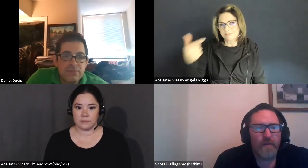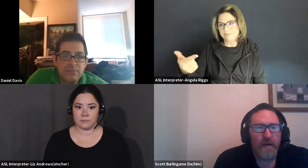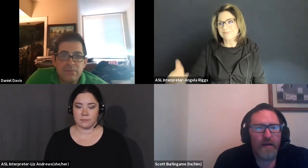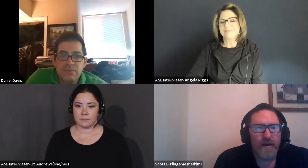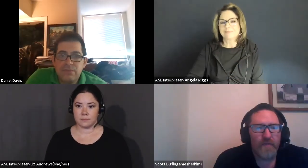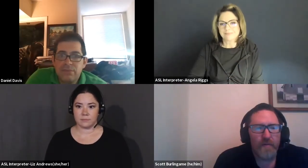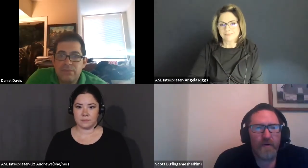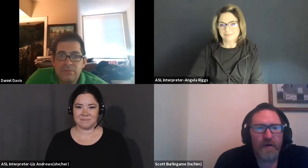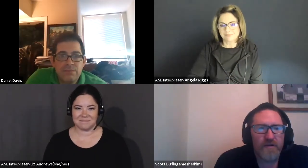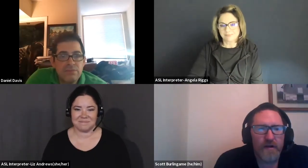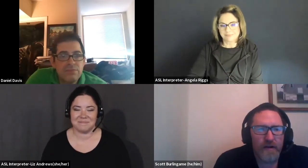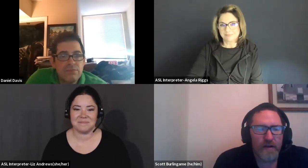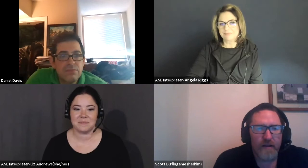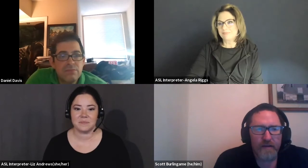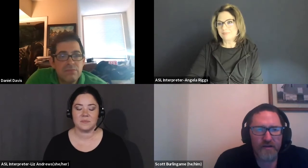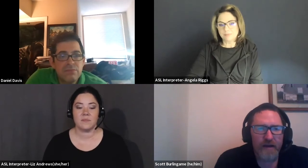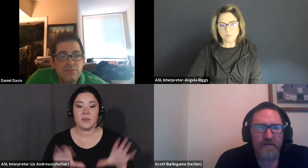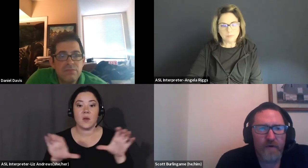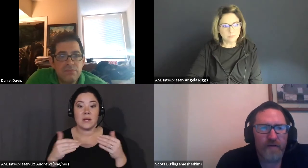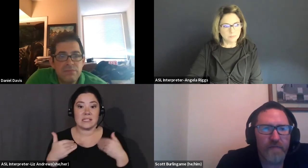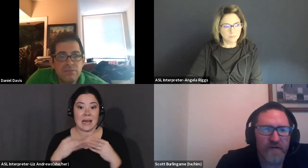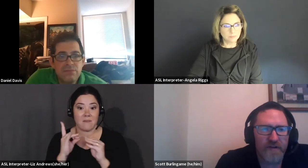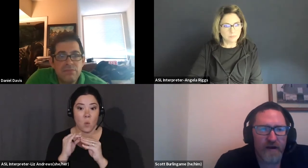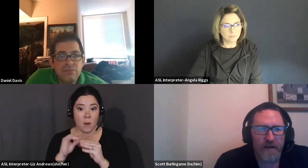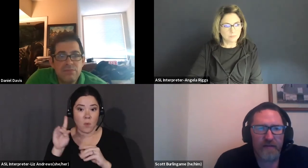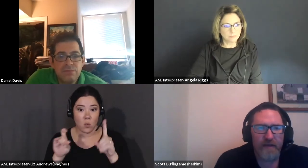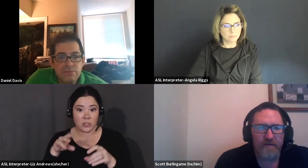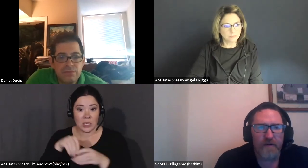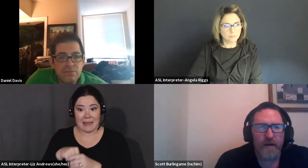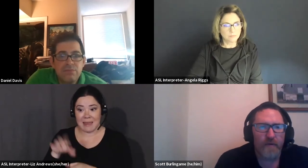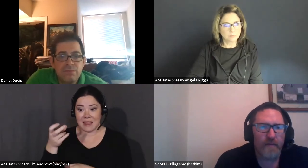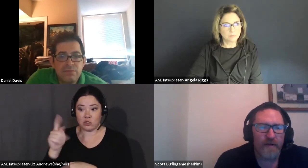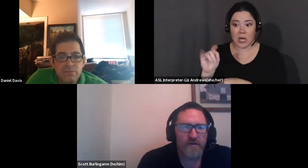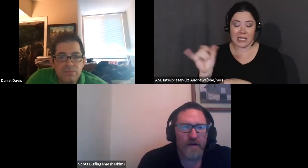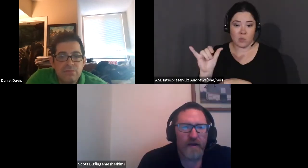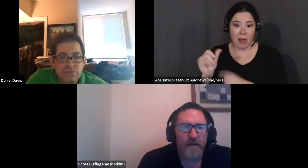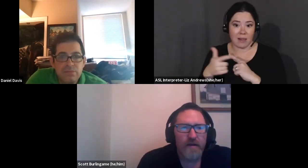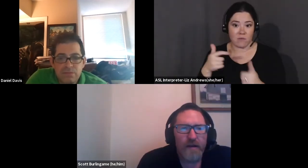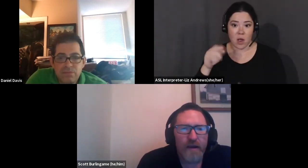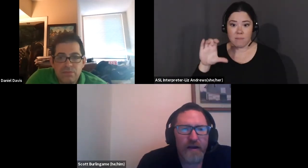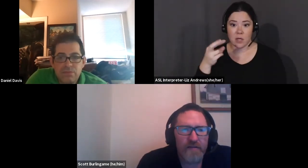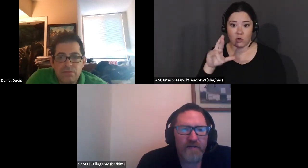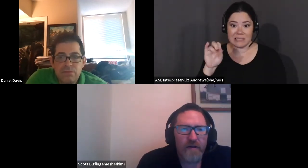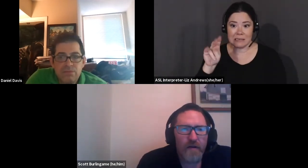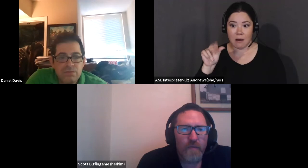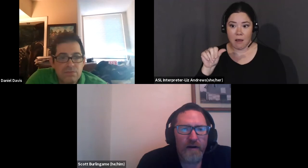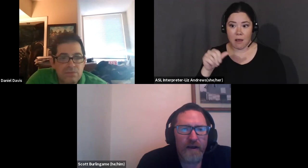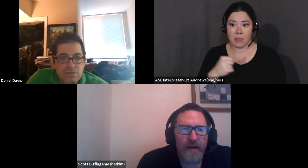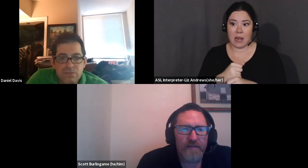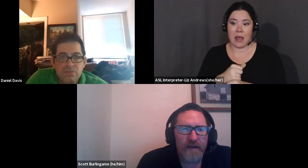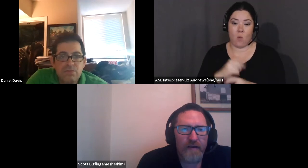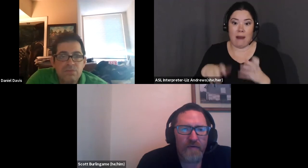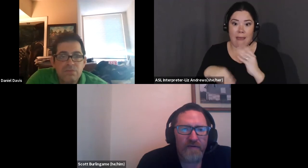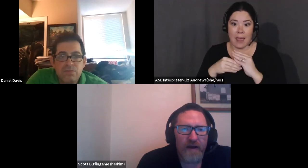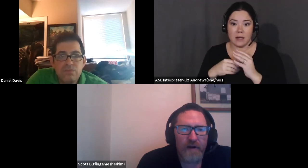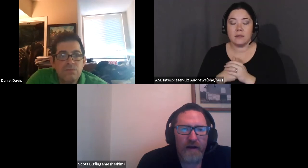Okay, and we did have one more question in the chat as well from Christina that I think is a good one. I want to make sure I get in. It's, what